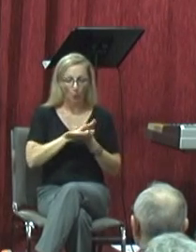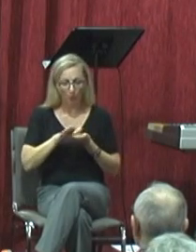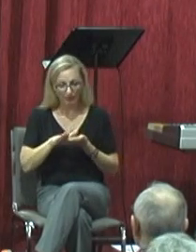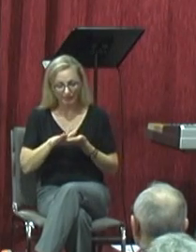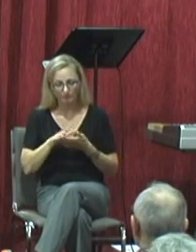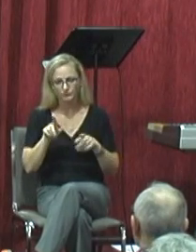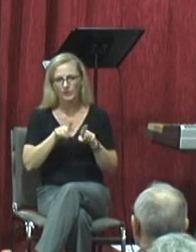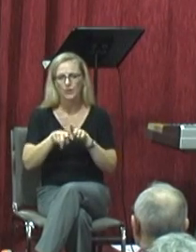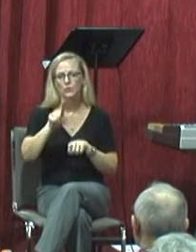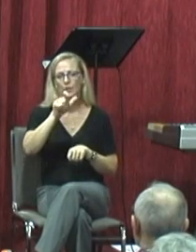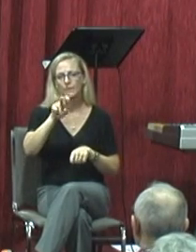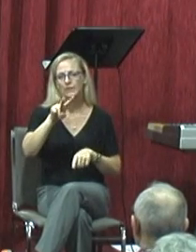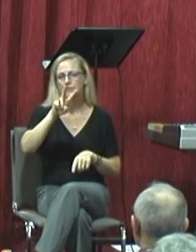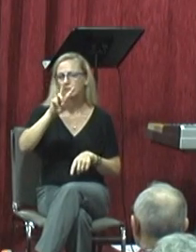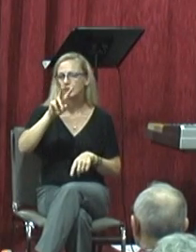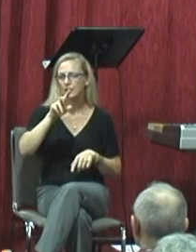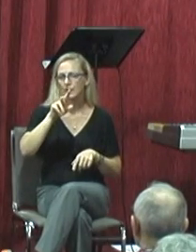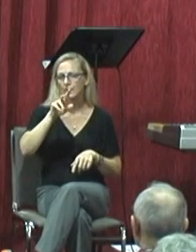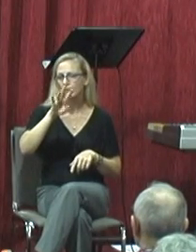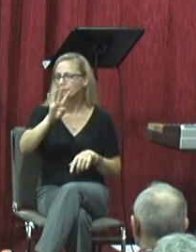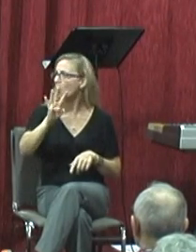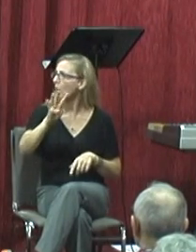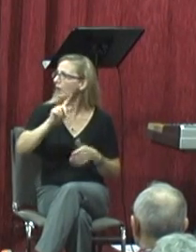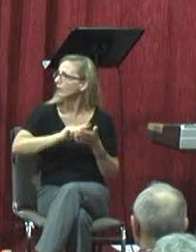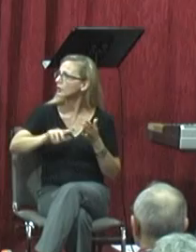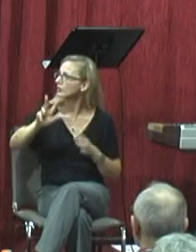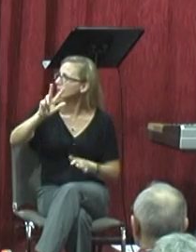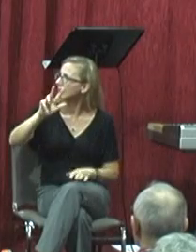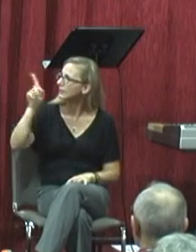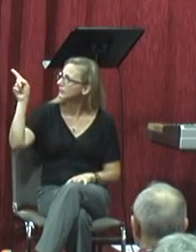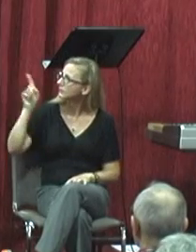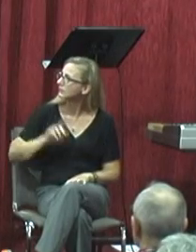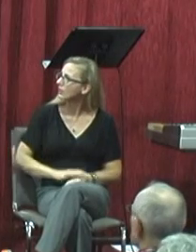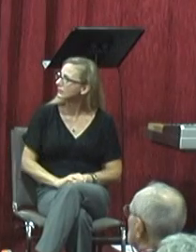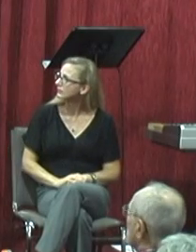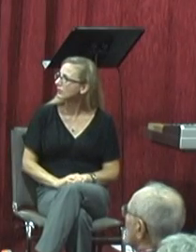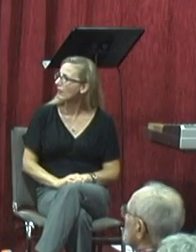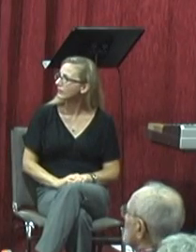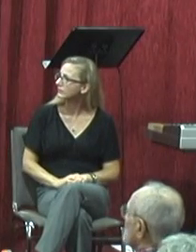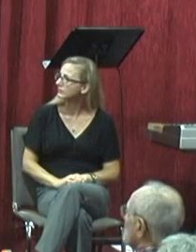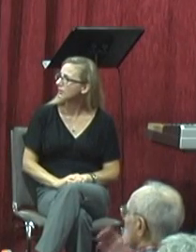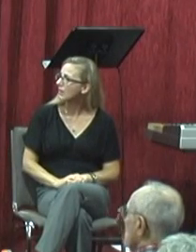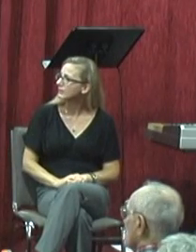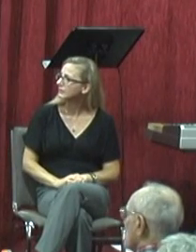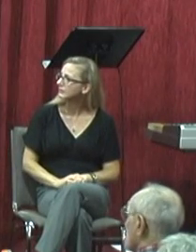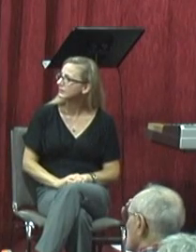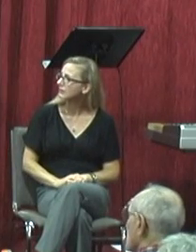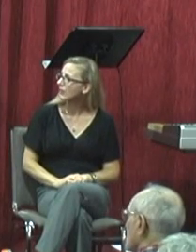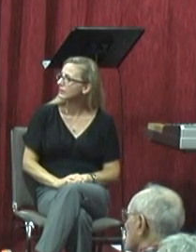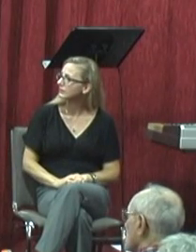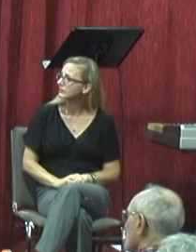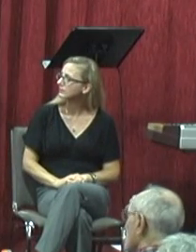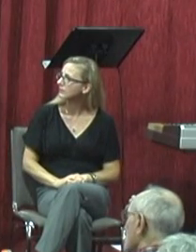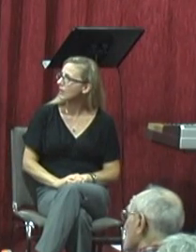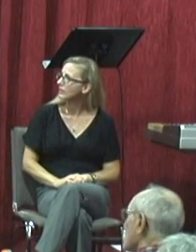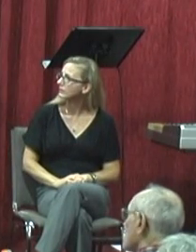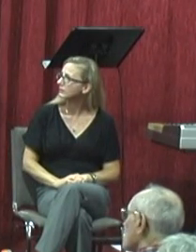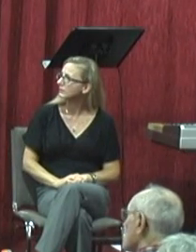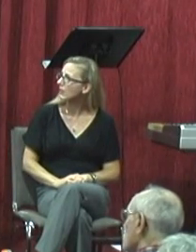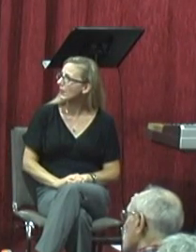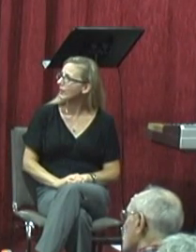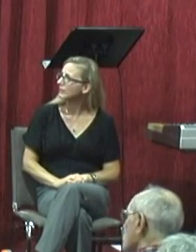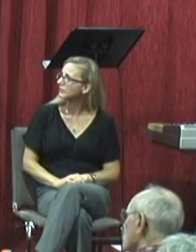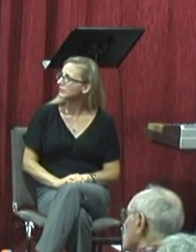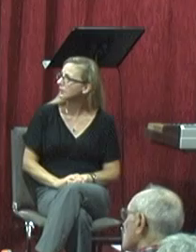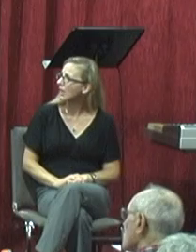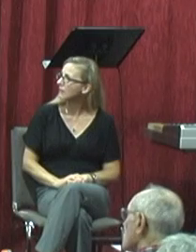Leviticus chapter 4, verse 3, we read very interesting thing about God and what he understands. It says this in verse